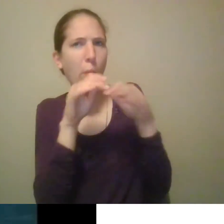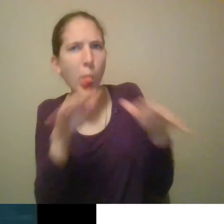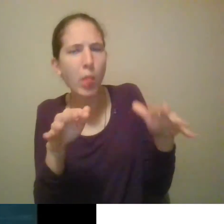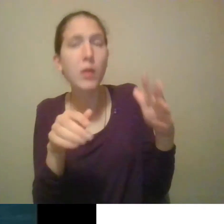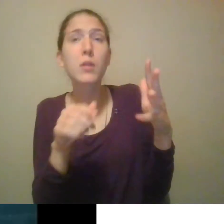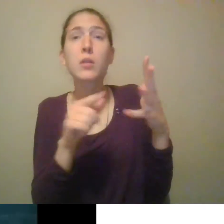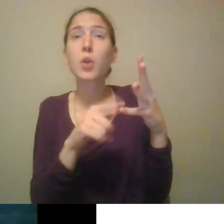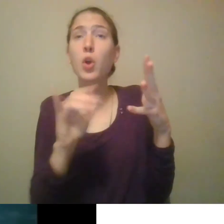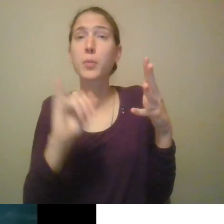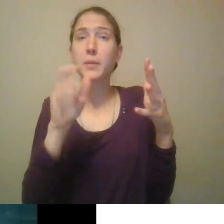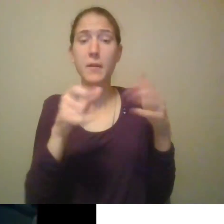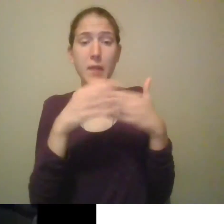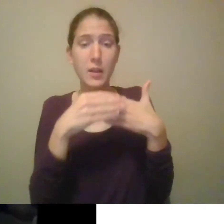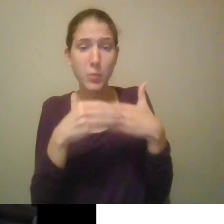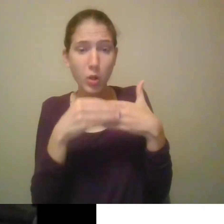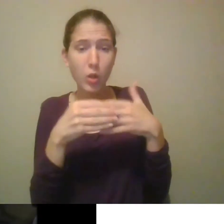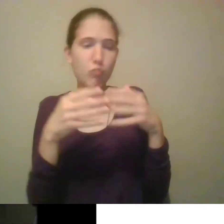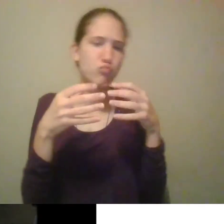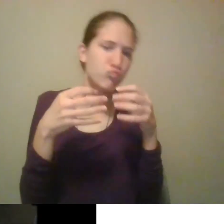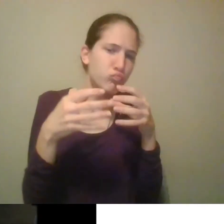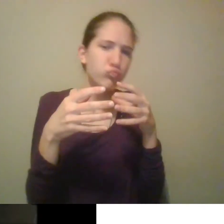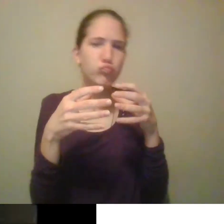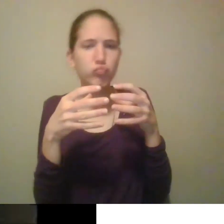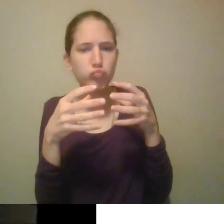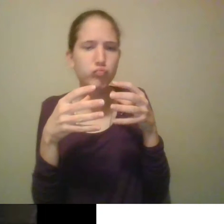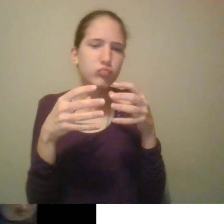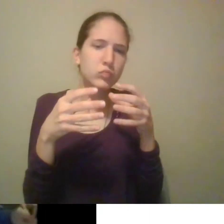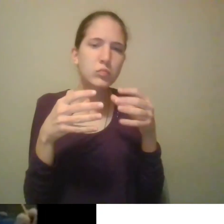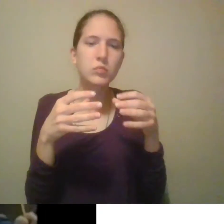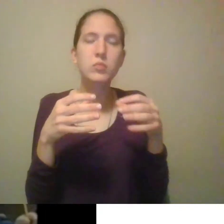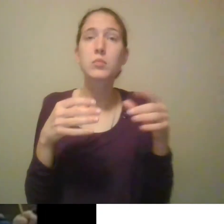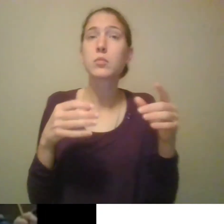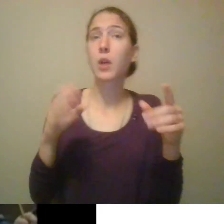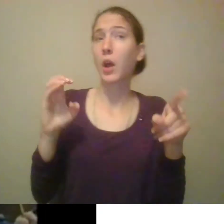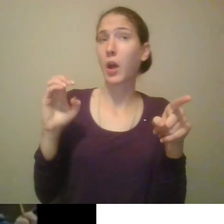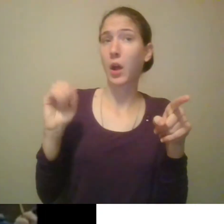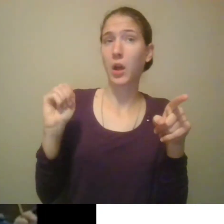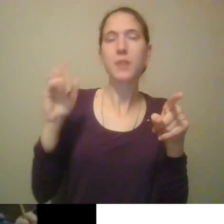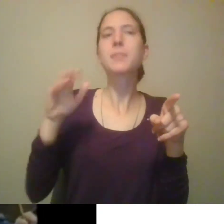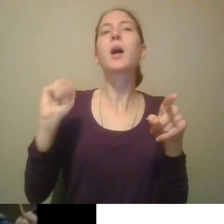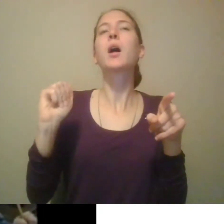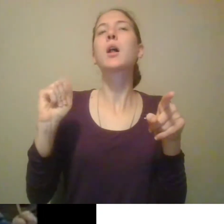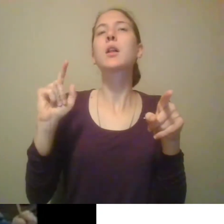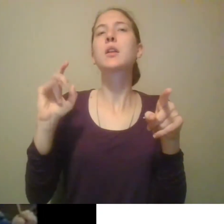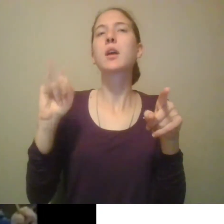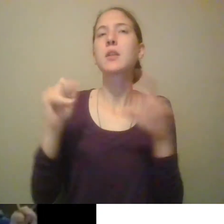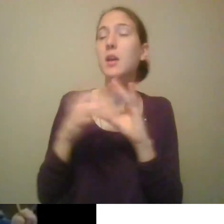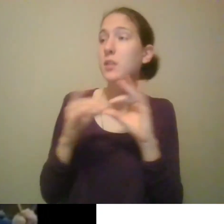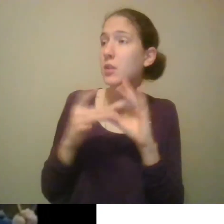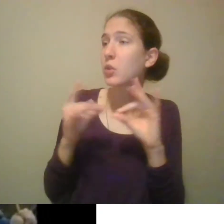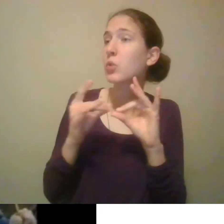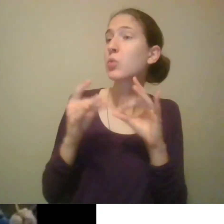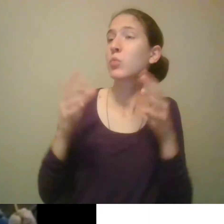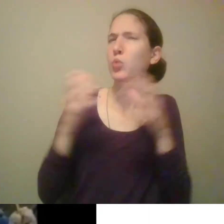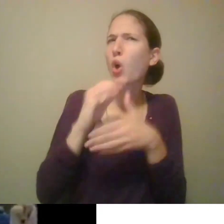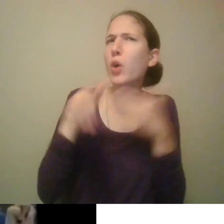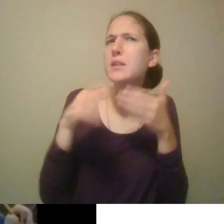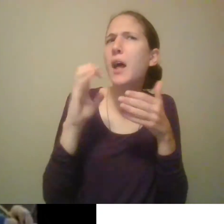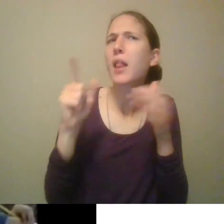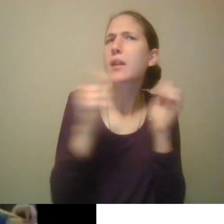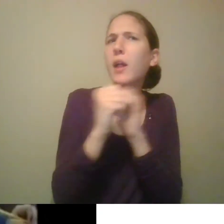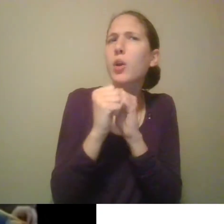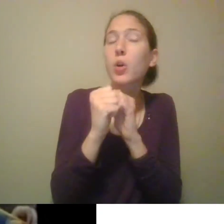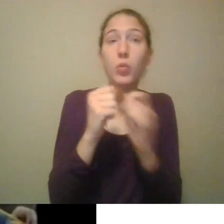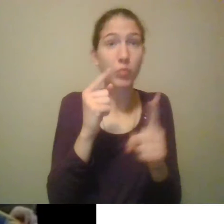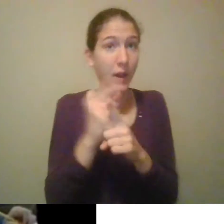take. Alicia? It holds the entire cell together, right. If the cell membrane breaks, all